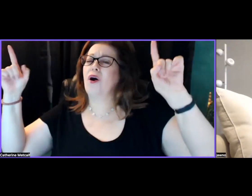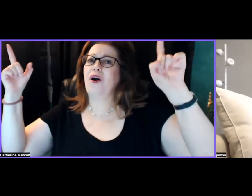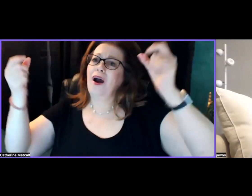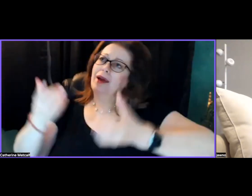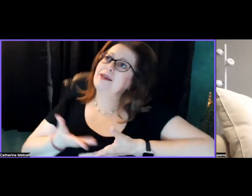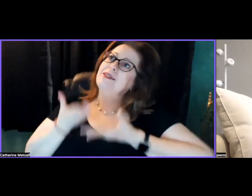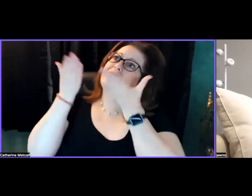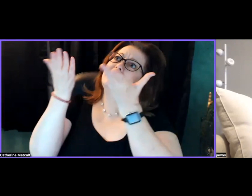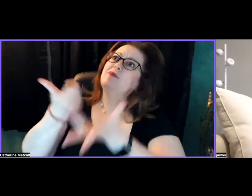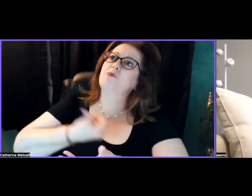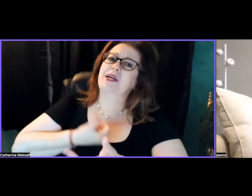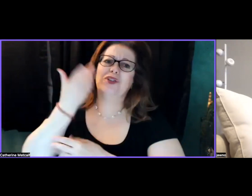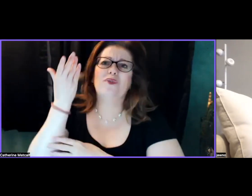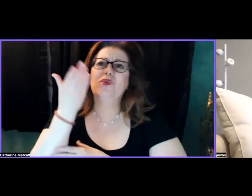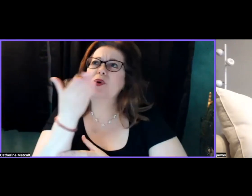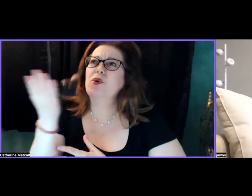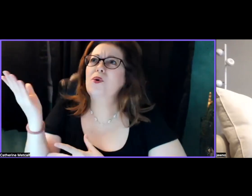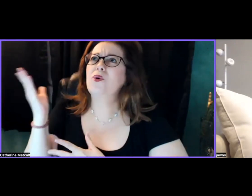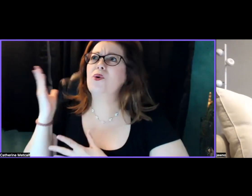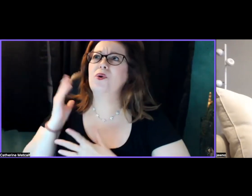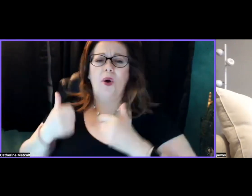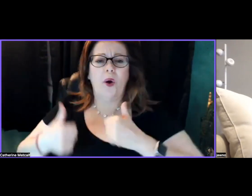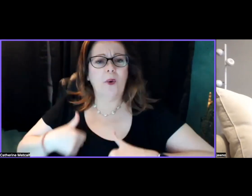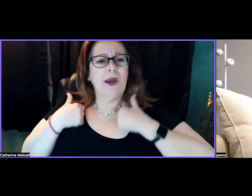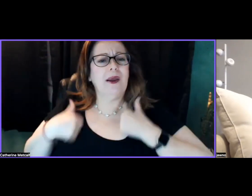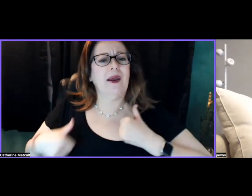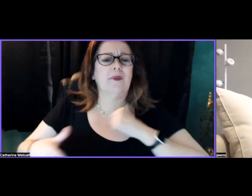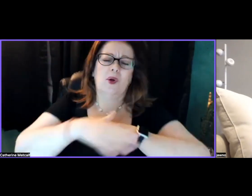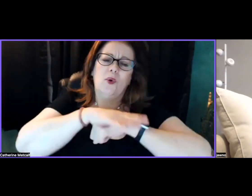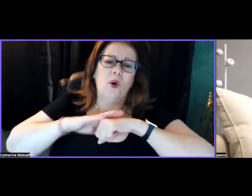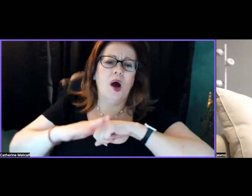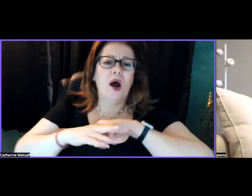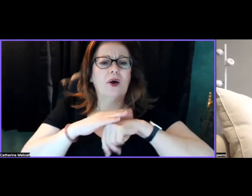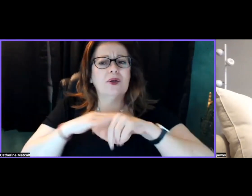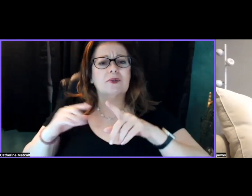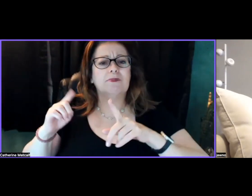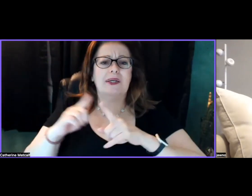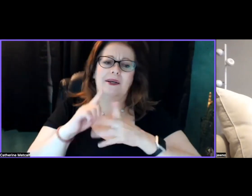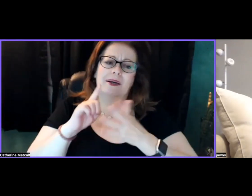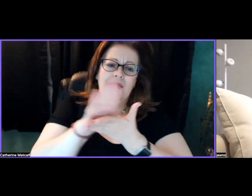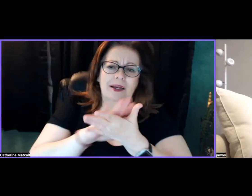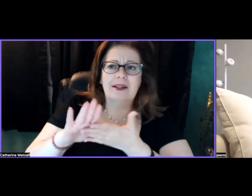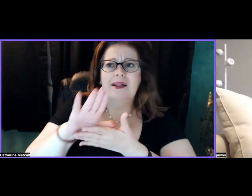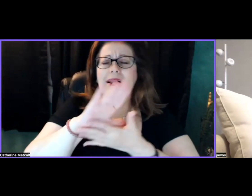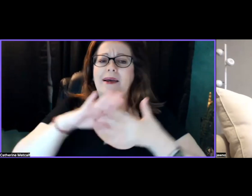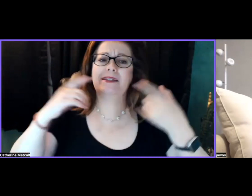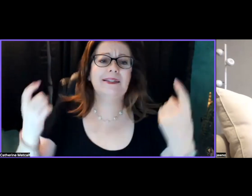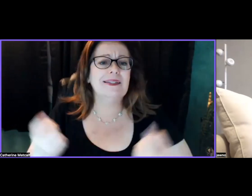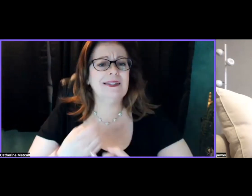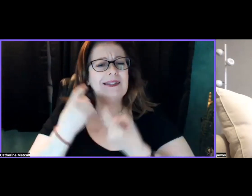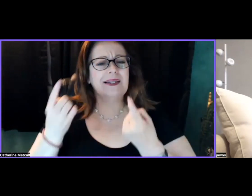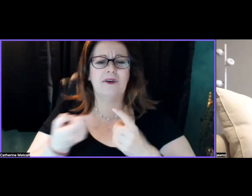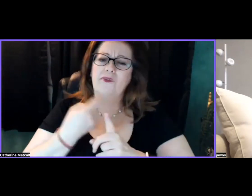unity, umoja. Bathe me wholly, wash me numb, cleanse the taste of soap and sin from my tongue as I wrestle